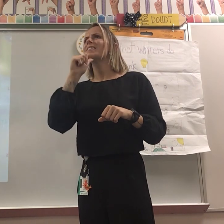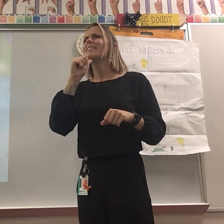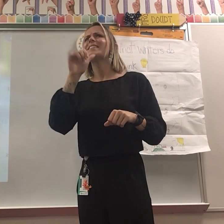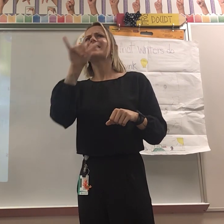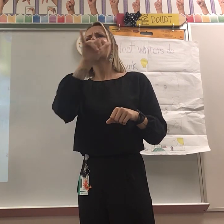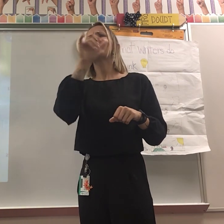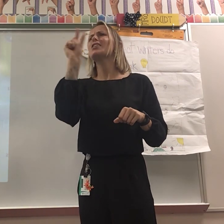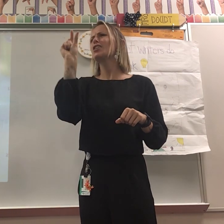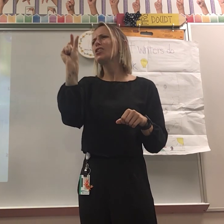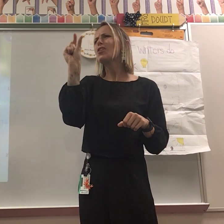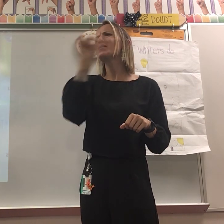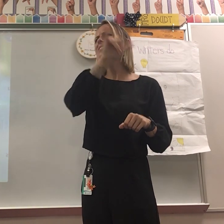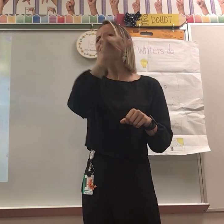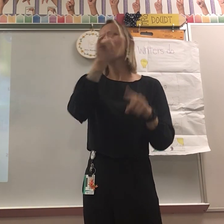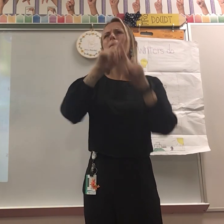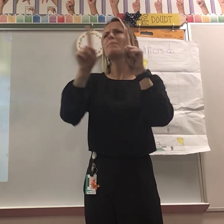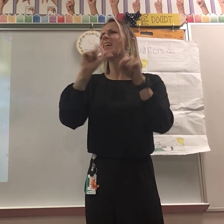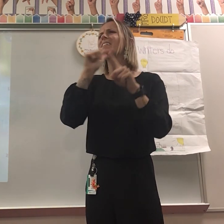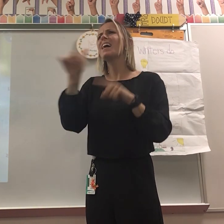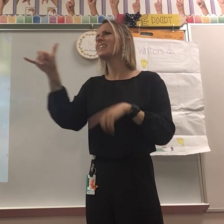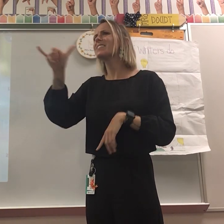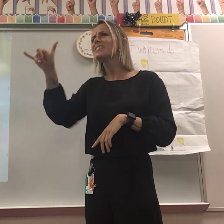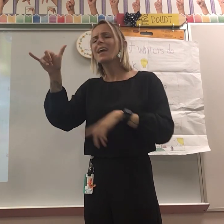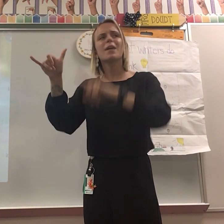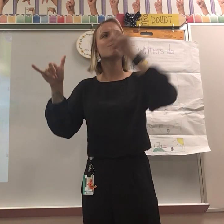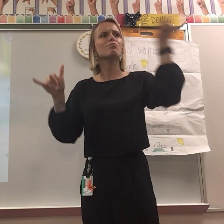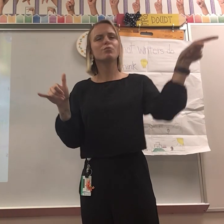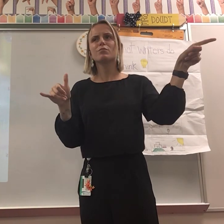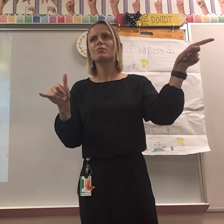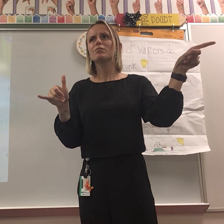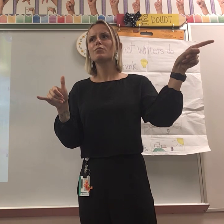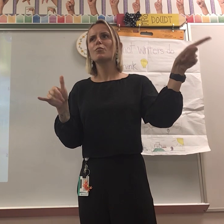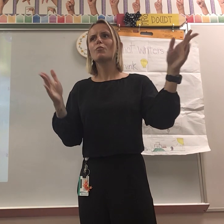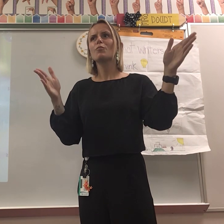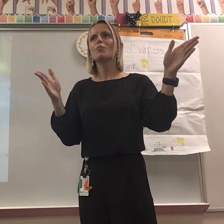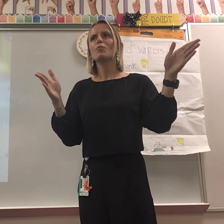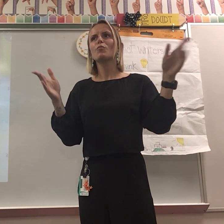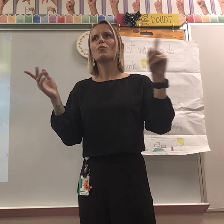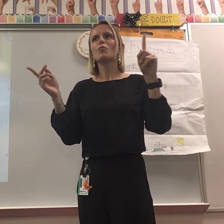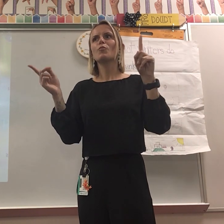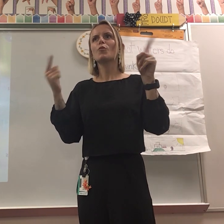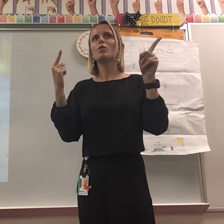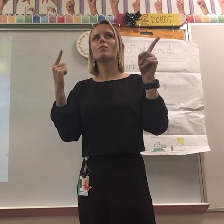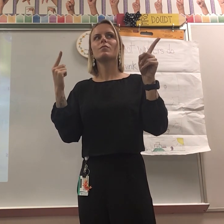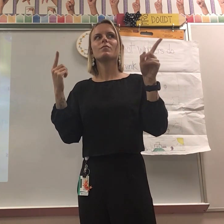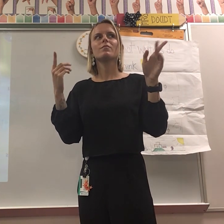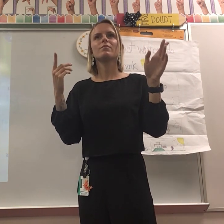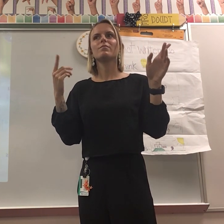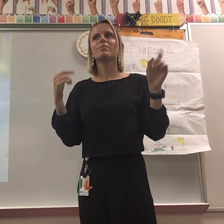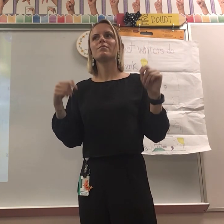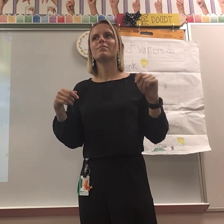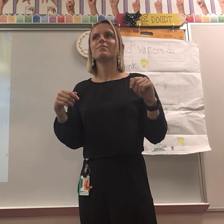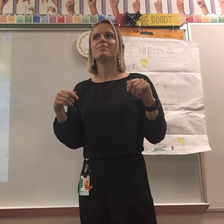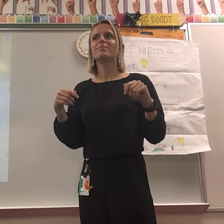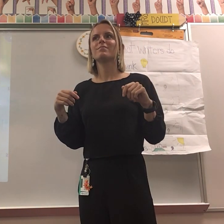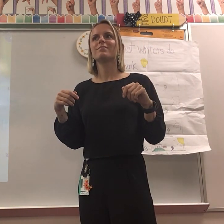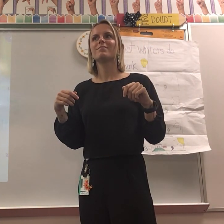close but not exactly the same on that side of the room. Go. Pick your spot.